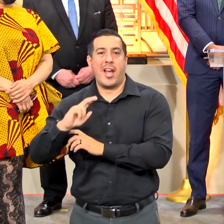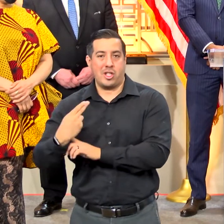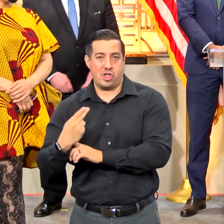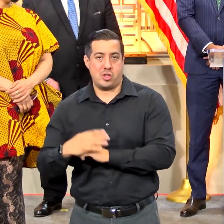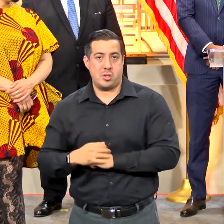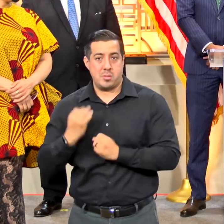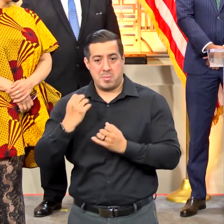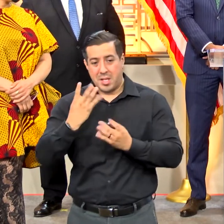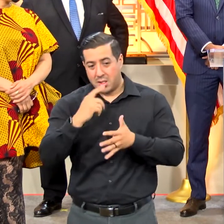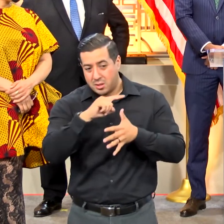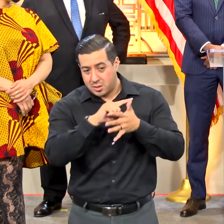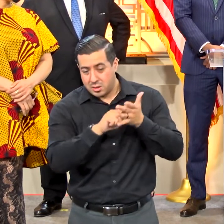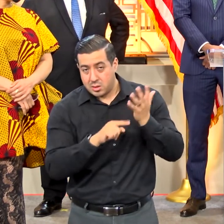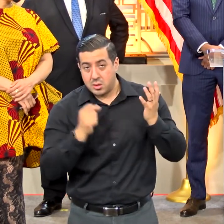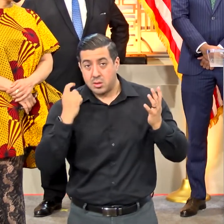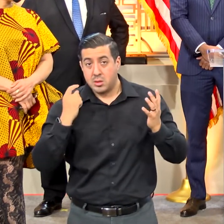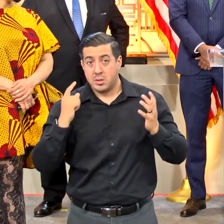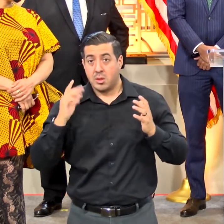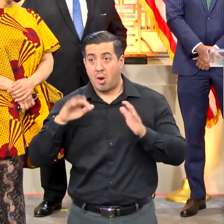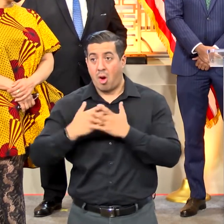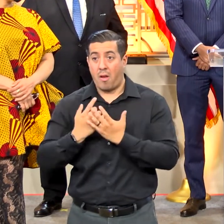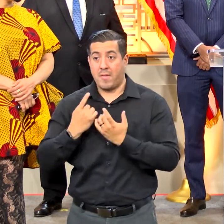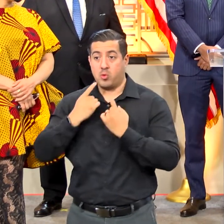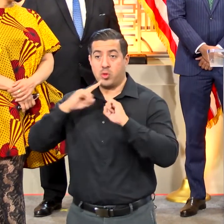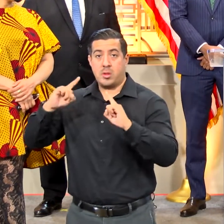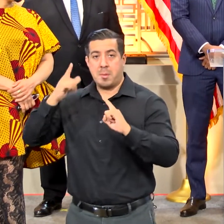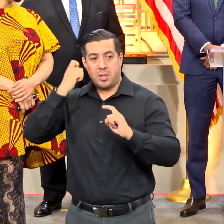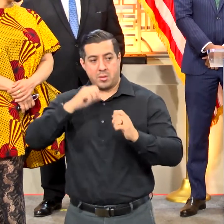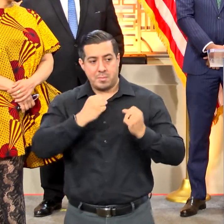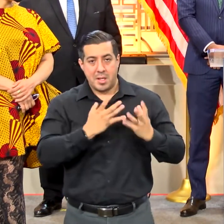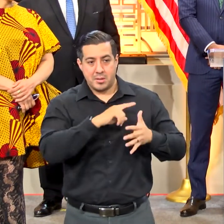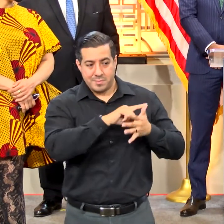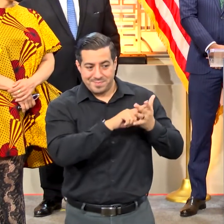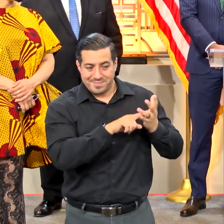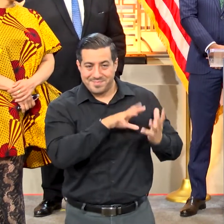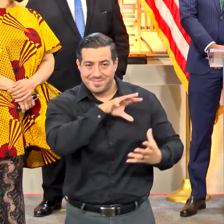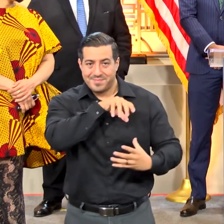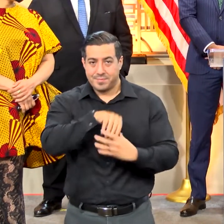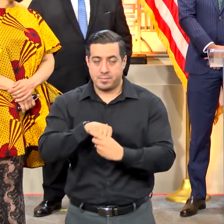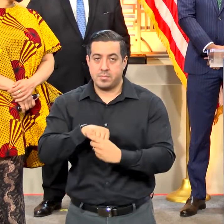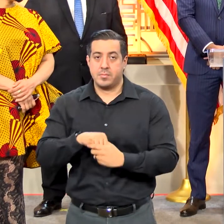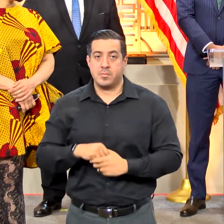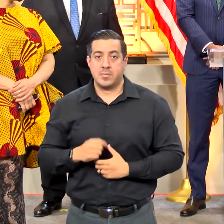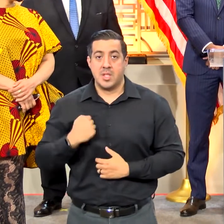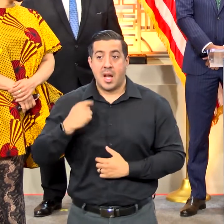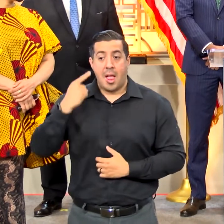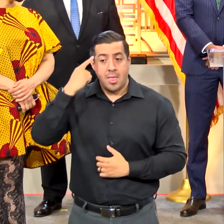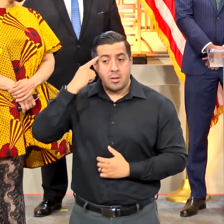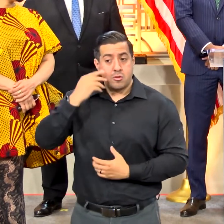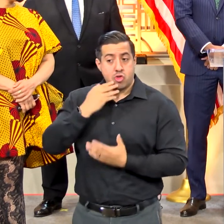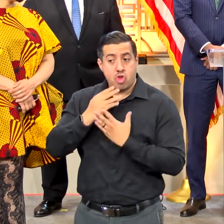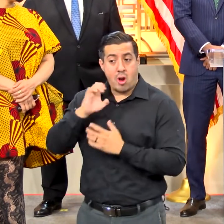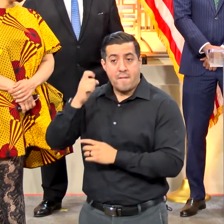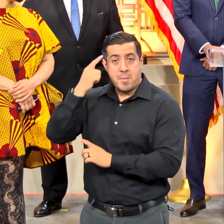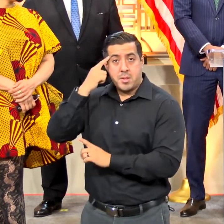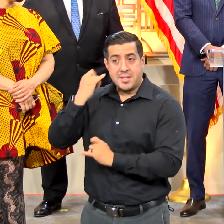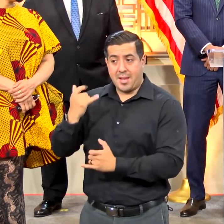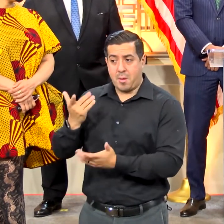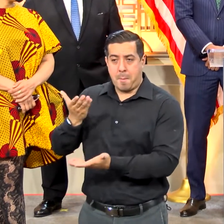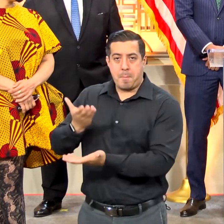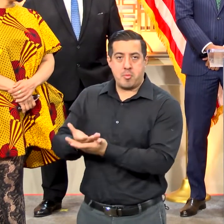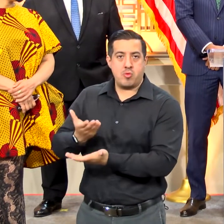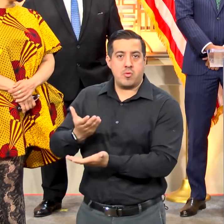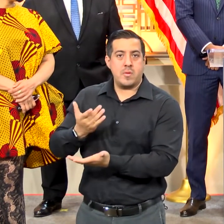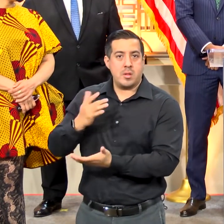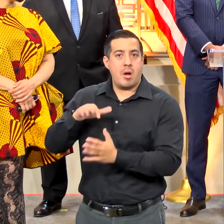This success is a result of the collaboration. I believe in good government, and this proves out that